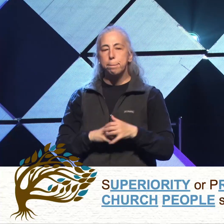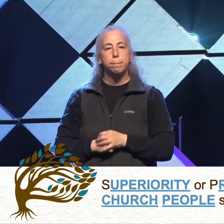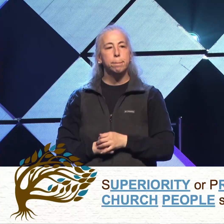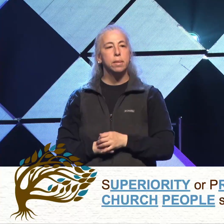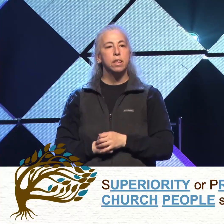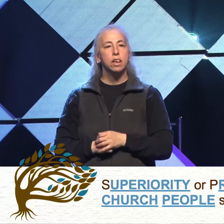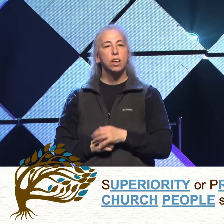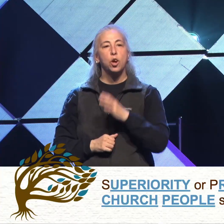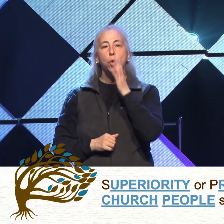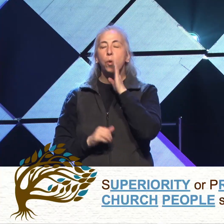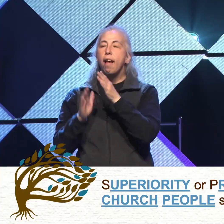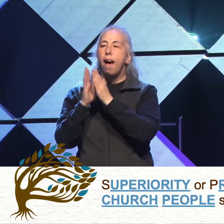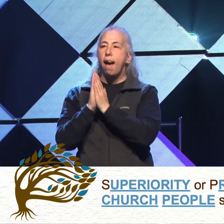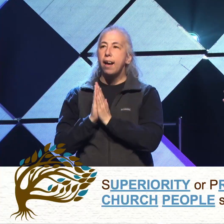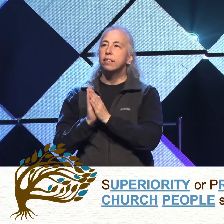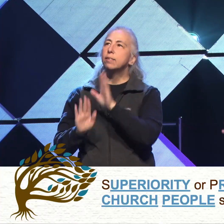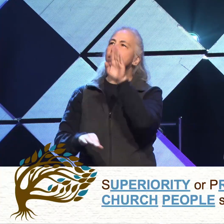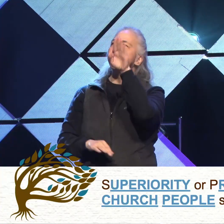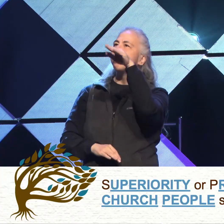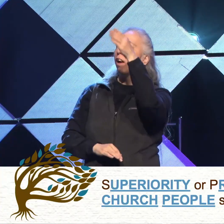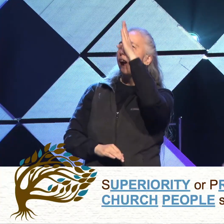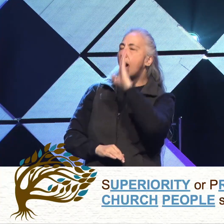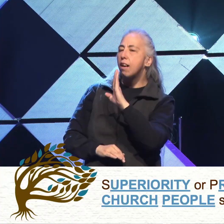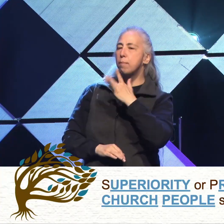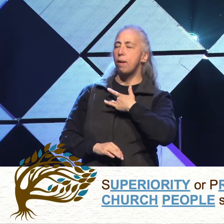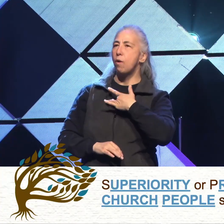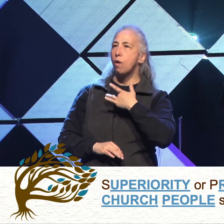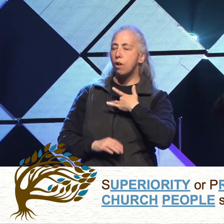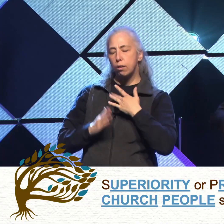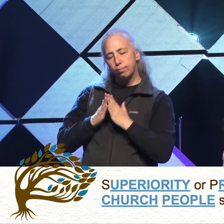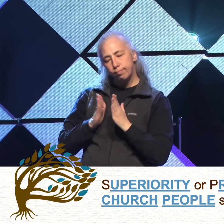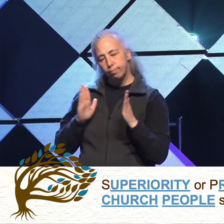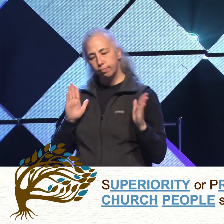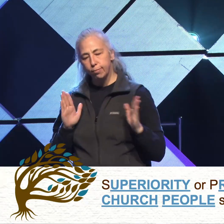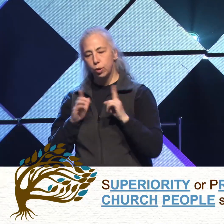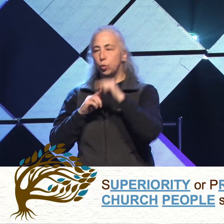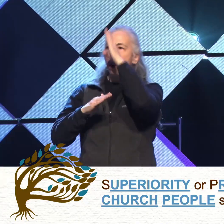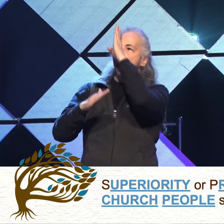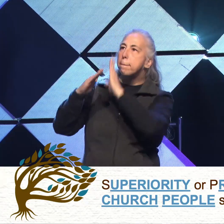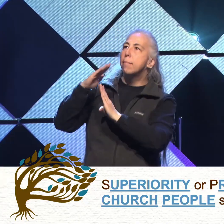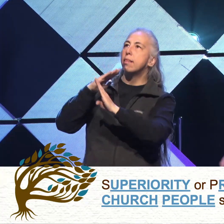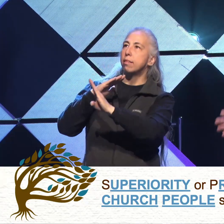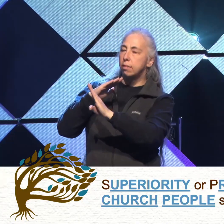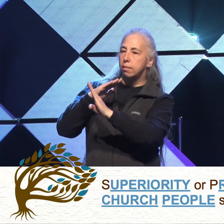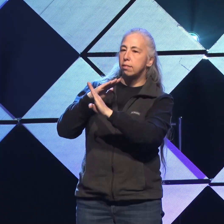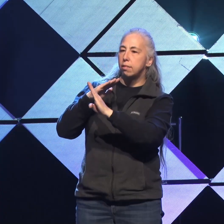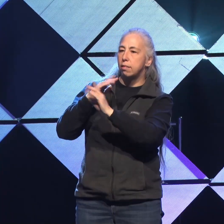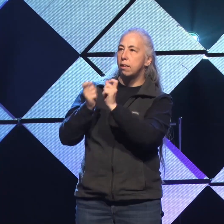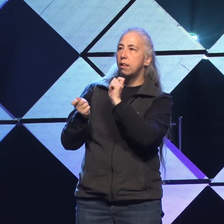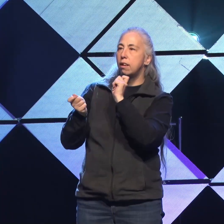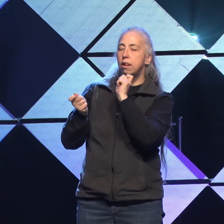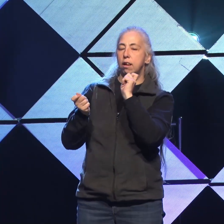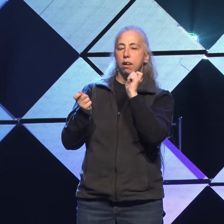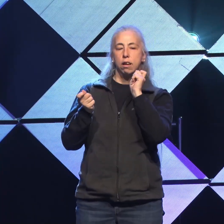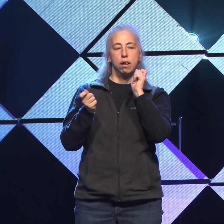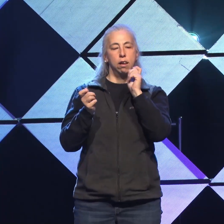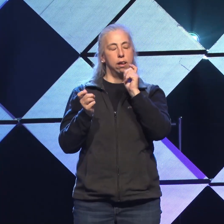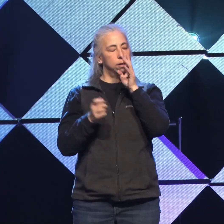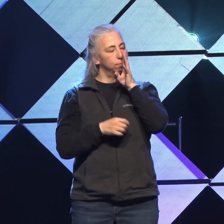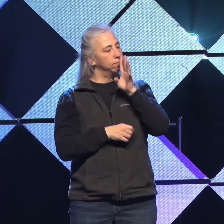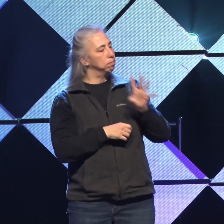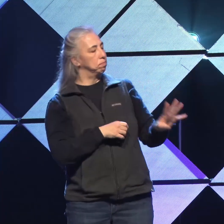God this. We're going to say, God, bend my hearts towards humility and turn my eyes away